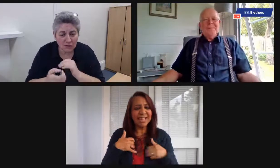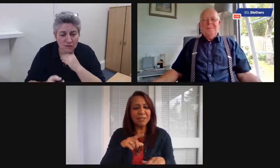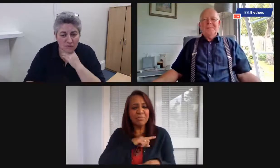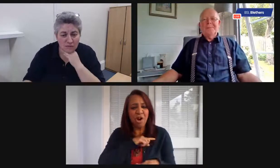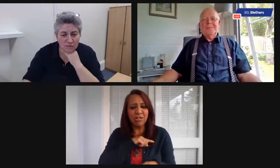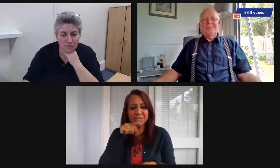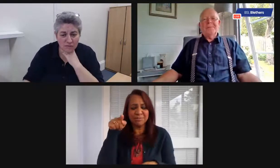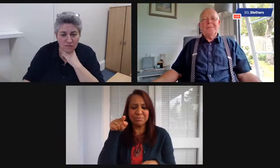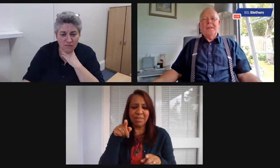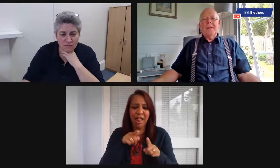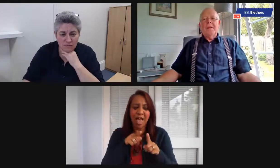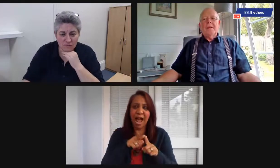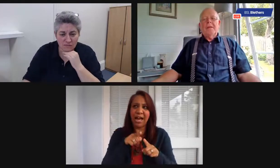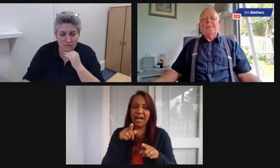portable internet. Absolutely.